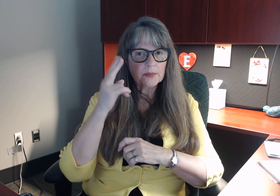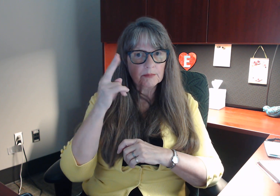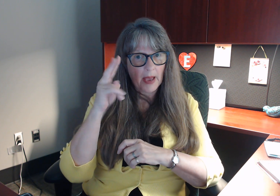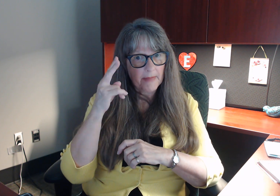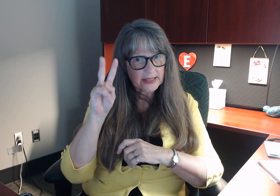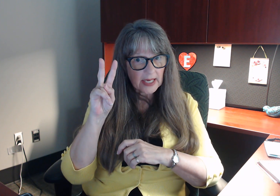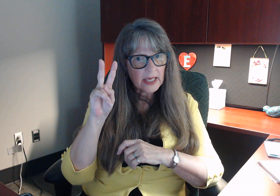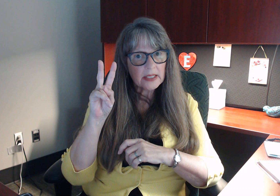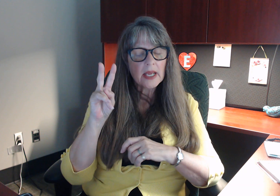a Mexican